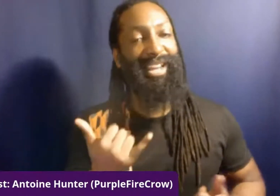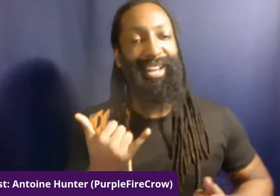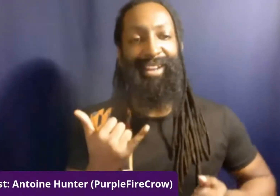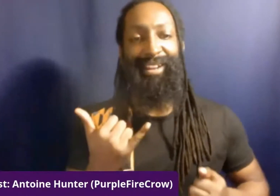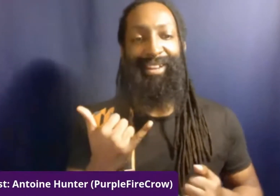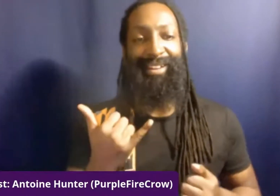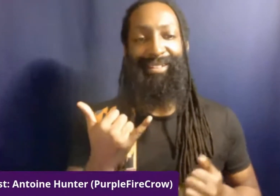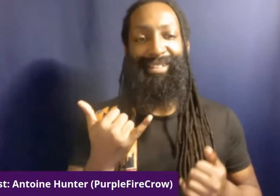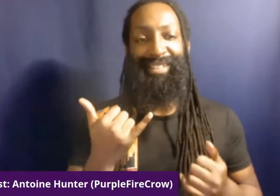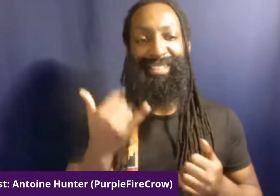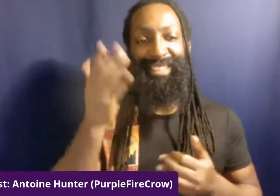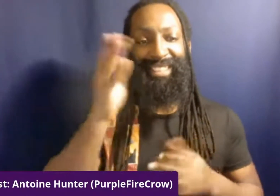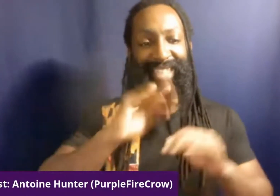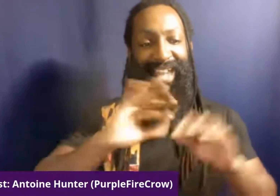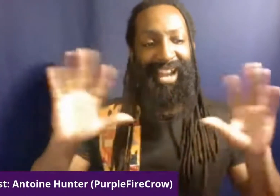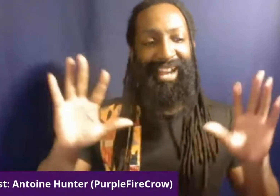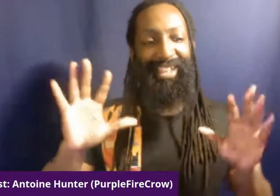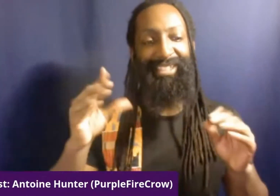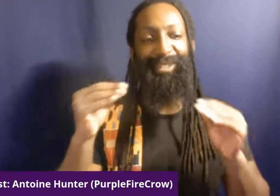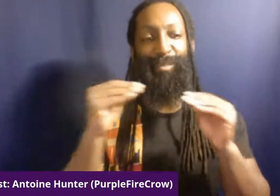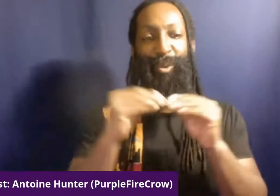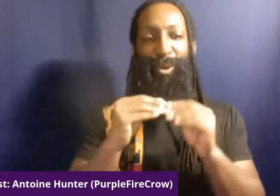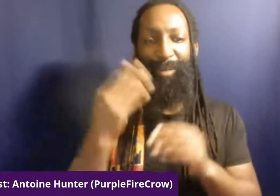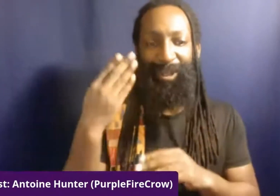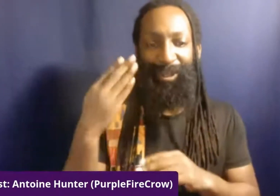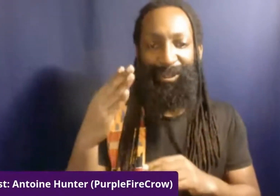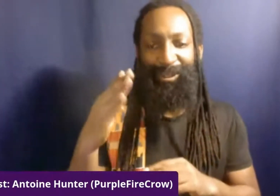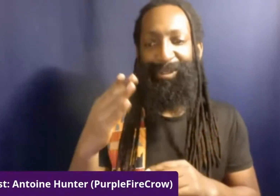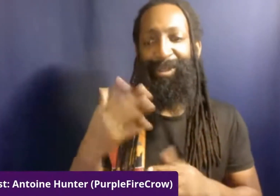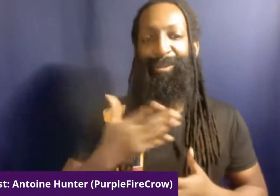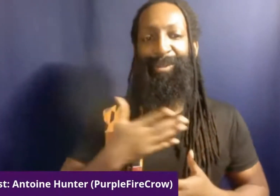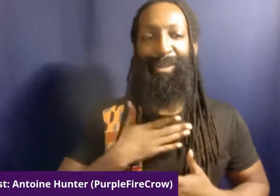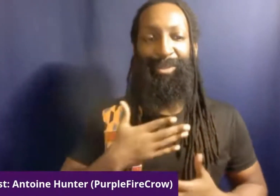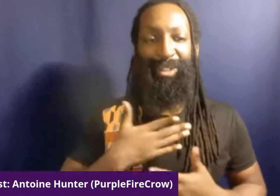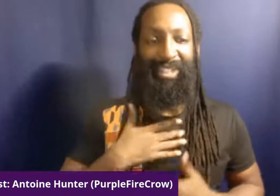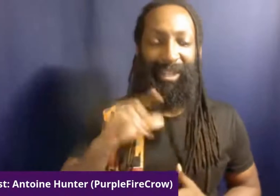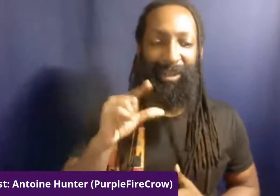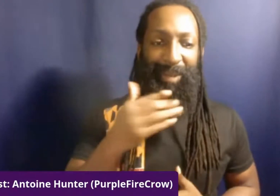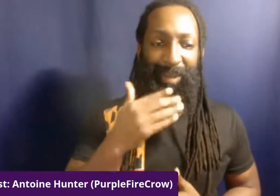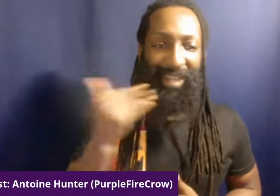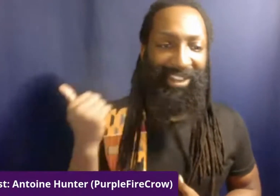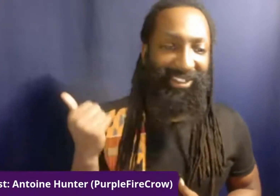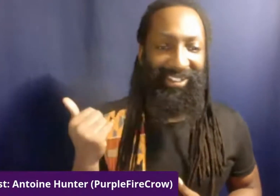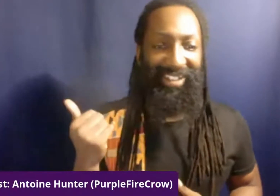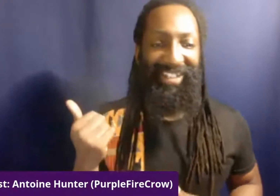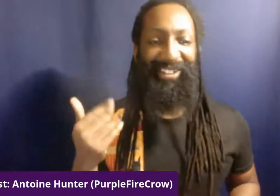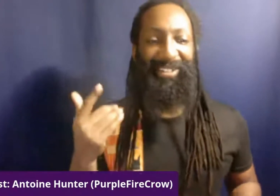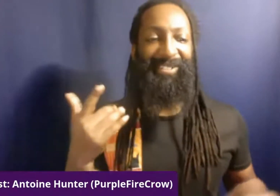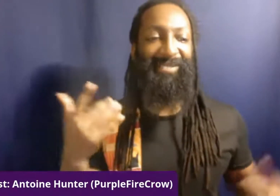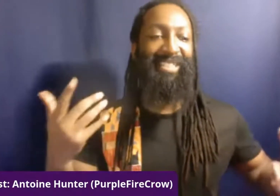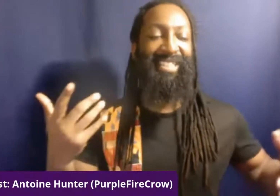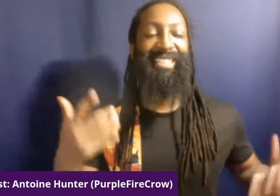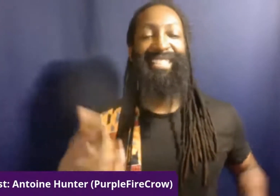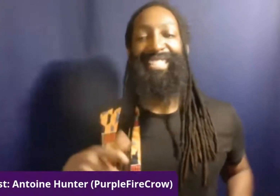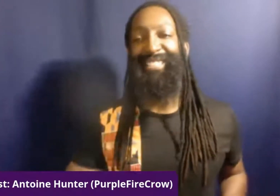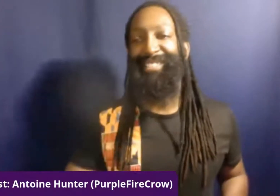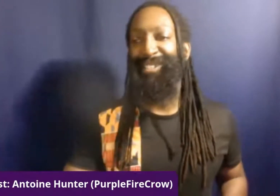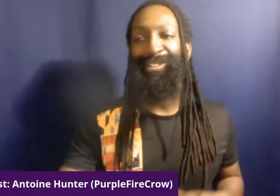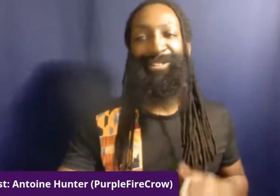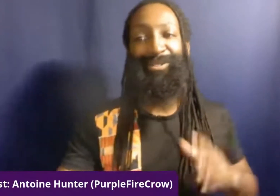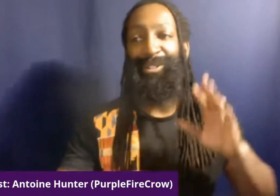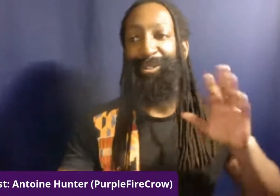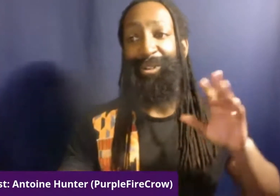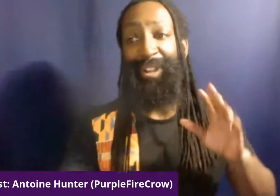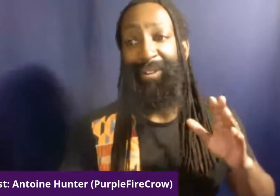But today, the sky is blue. We could breathe a little better.